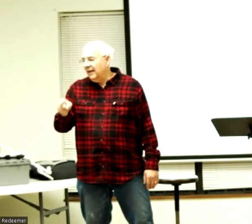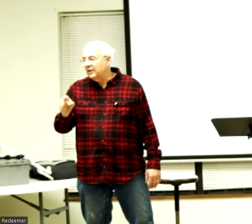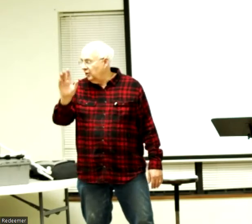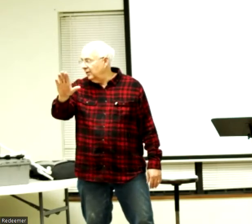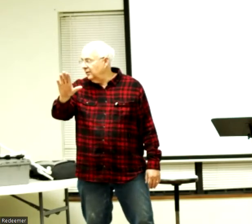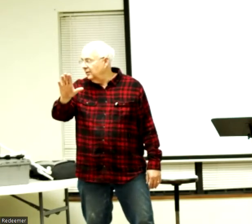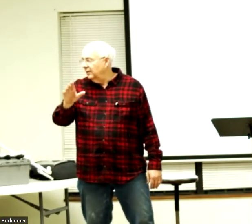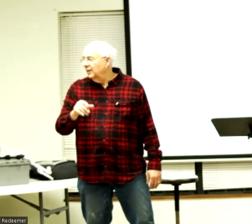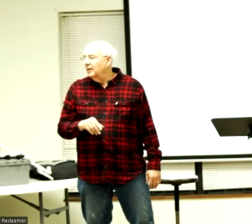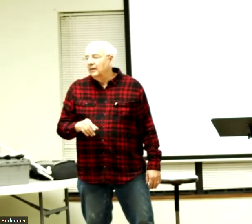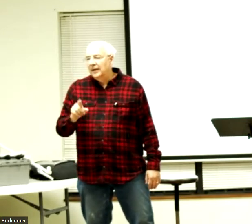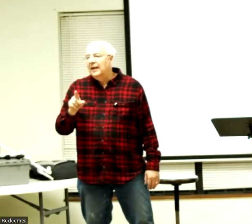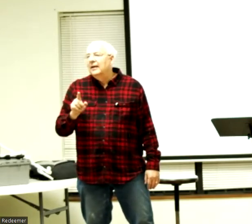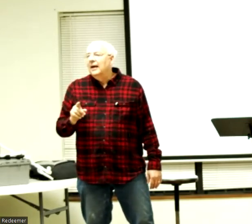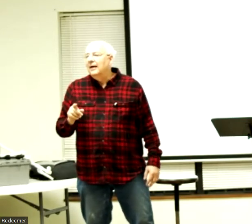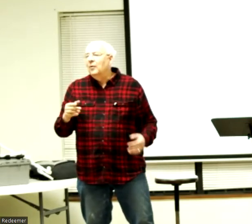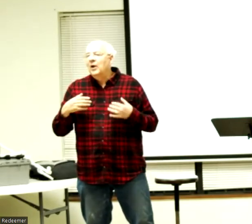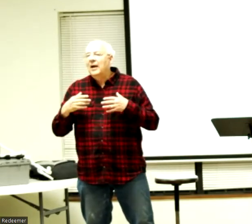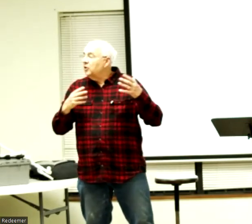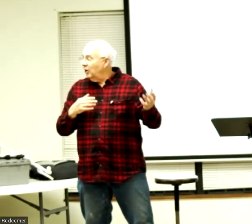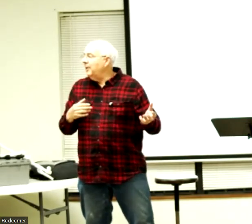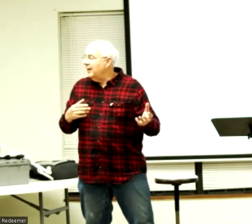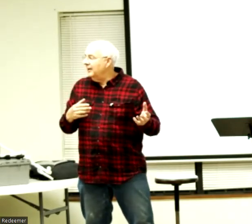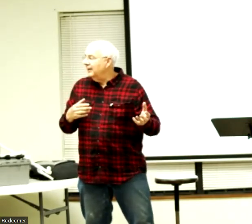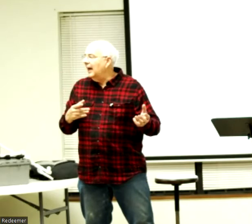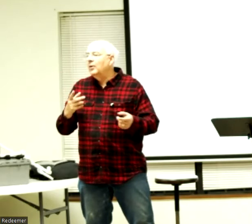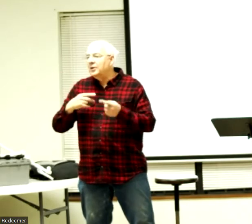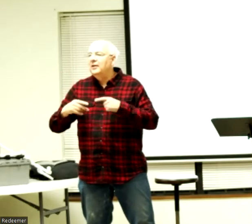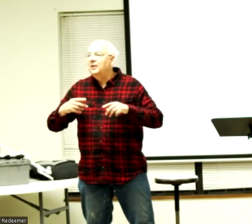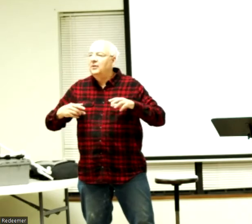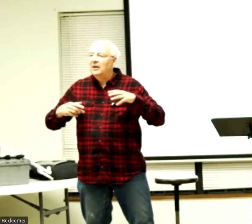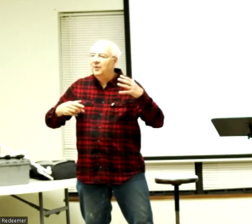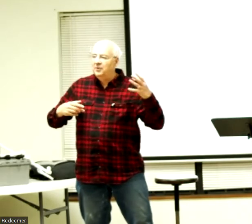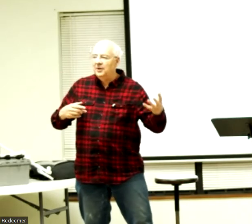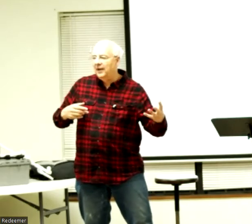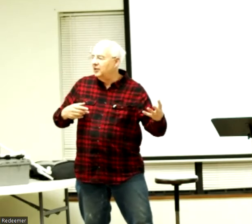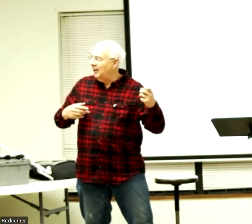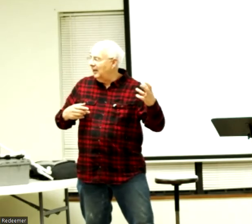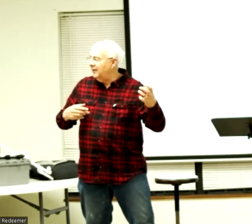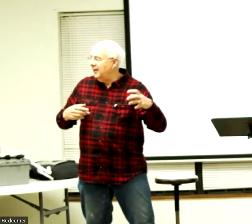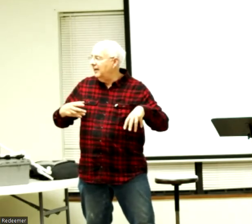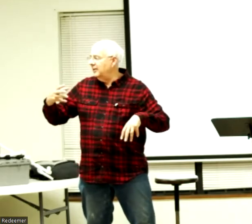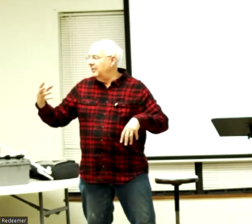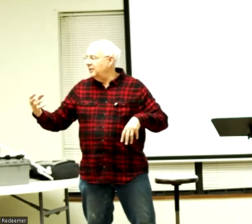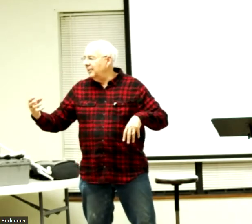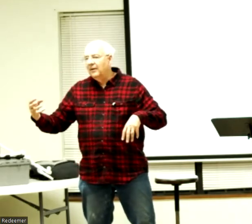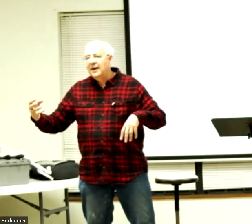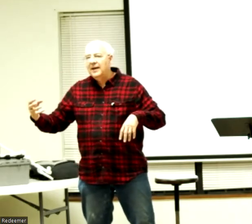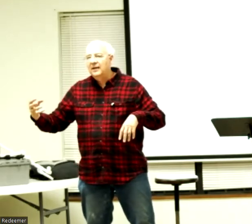that's yours. Okay. When I'm interpreting, I will do some things on my left hand and some things on my right hand just